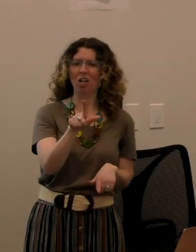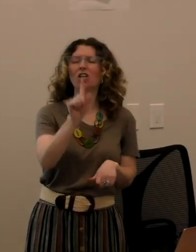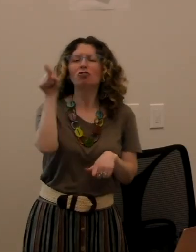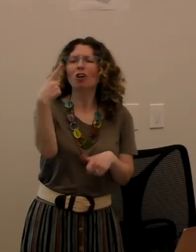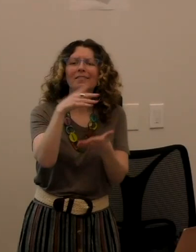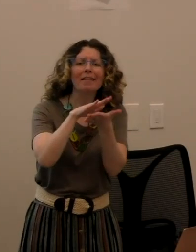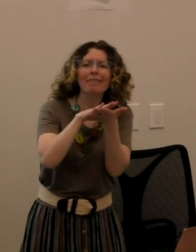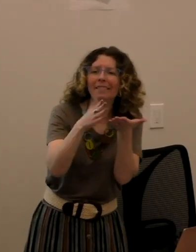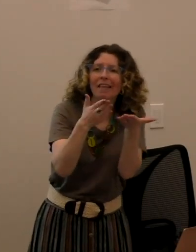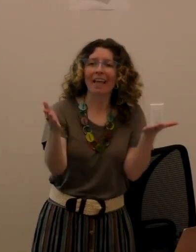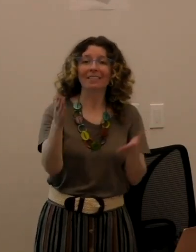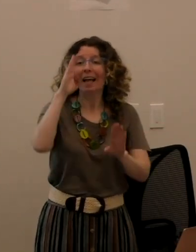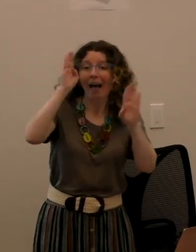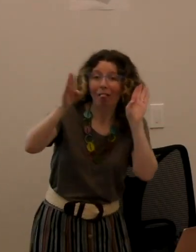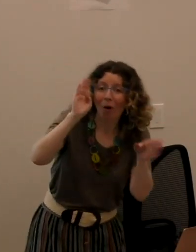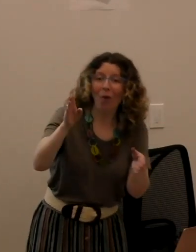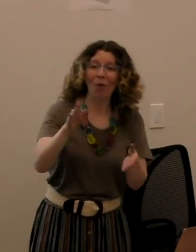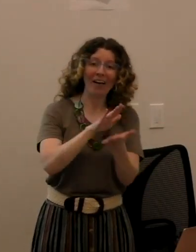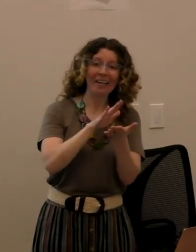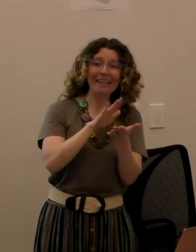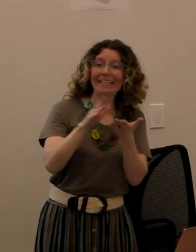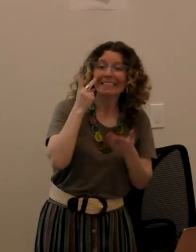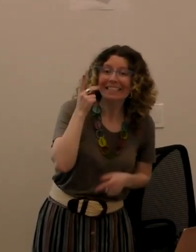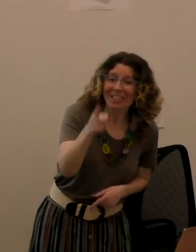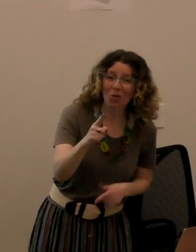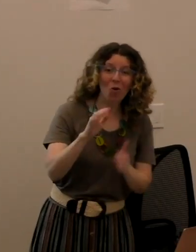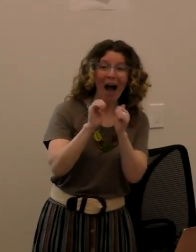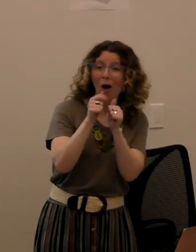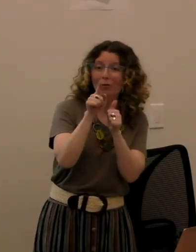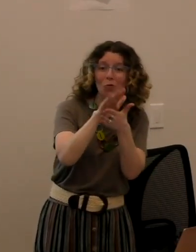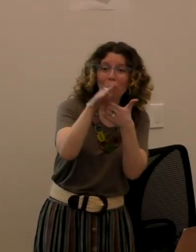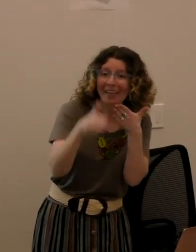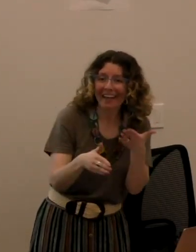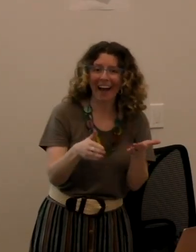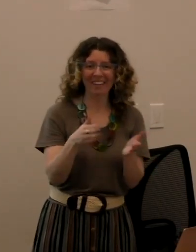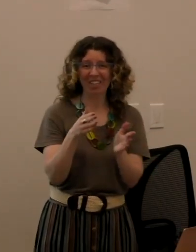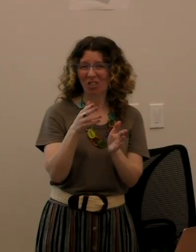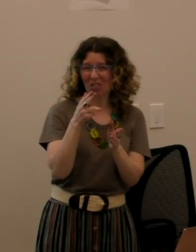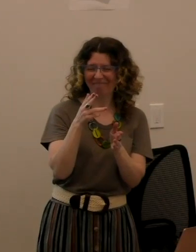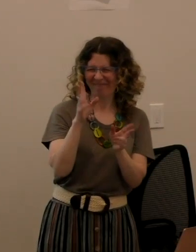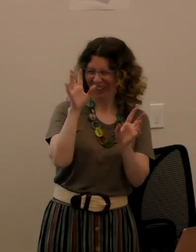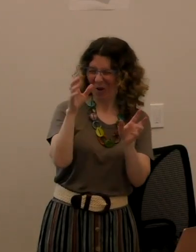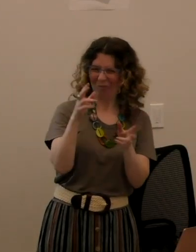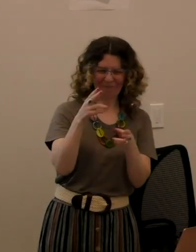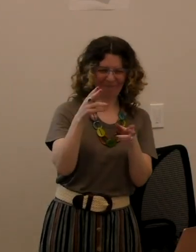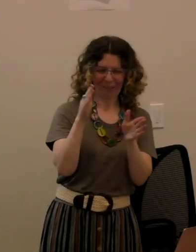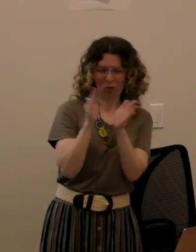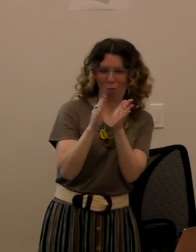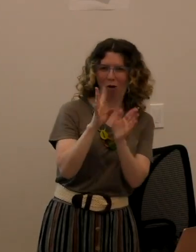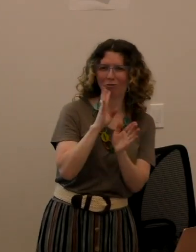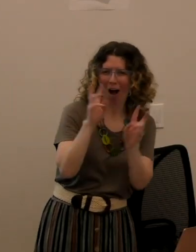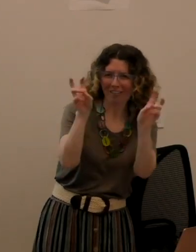very basics to communicate, just, you know, nice things like hello, nice to see you, how are you, how was your weekend, you